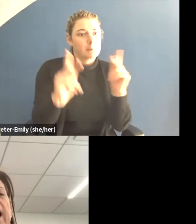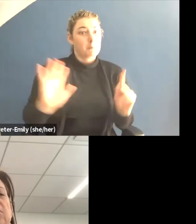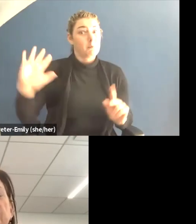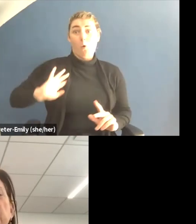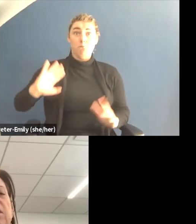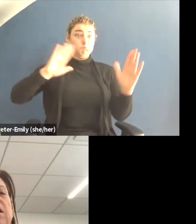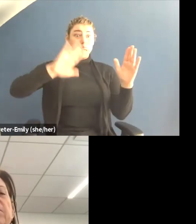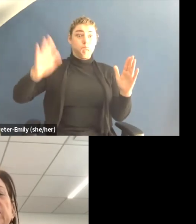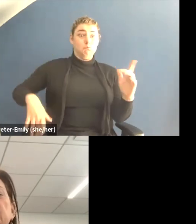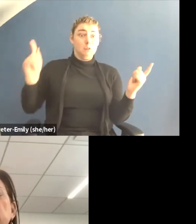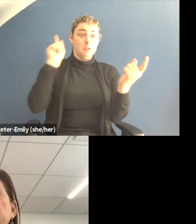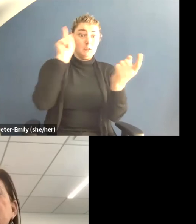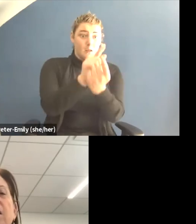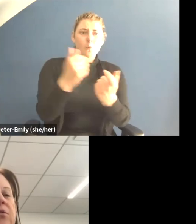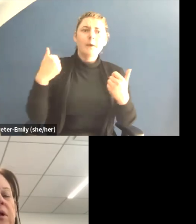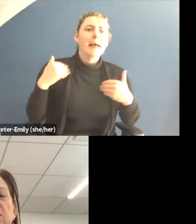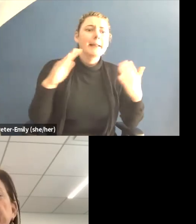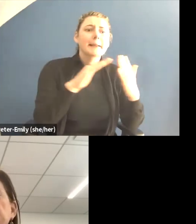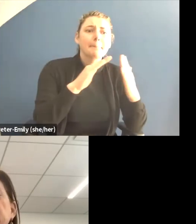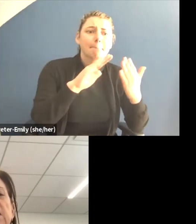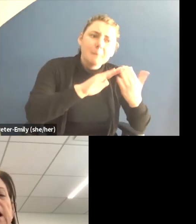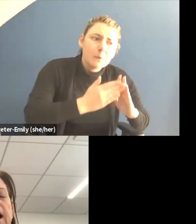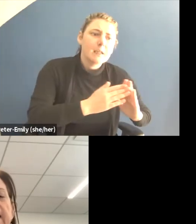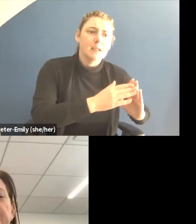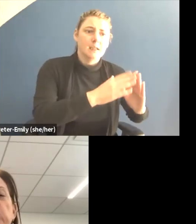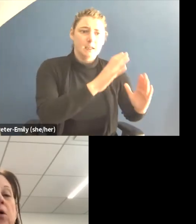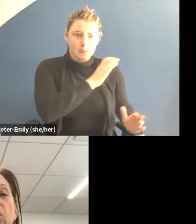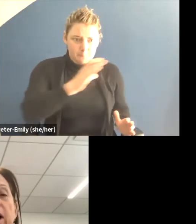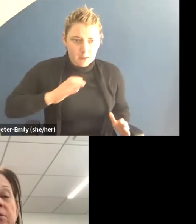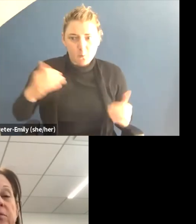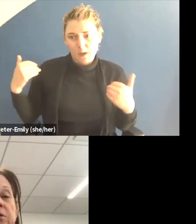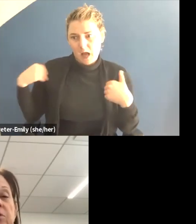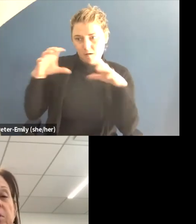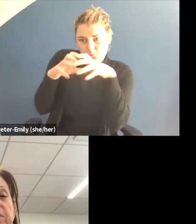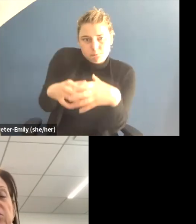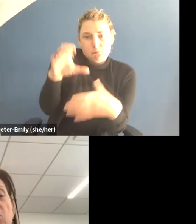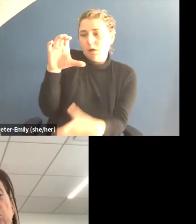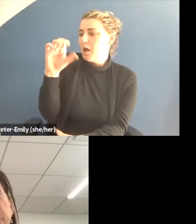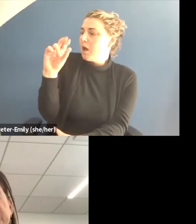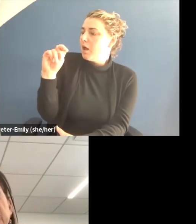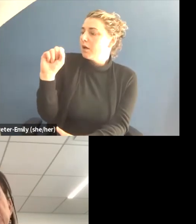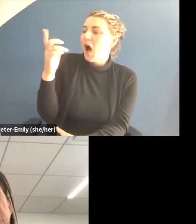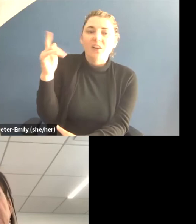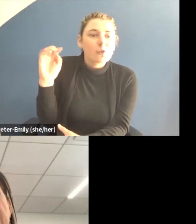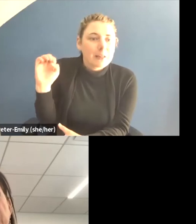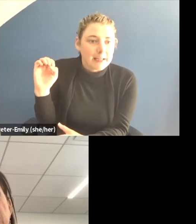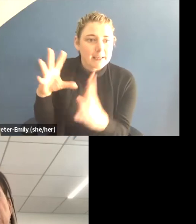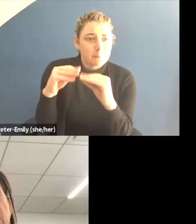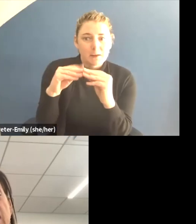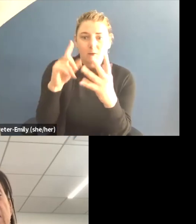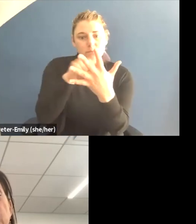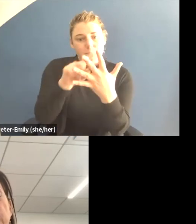We had community committees, we had consulate committees, we had all kinds of leadership committees. So putting this thing